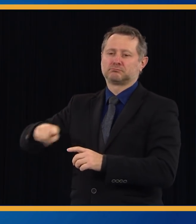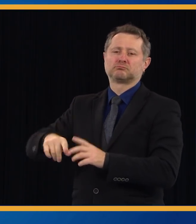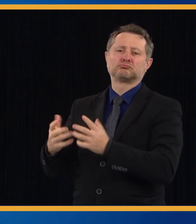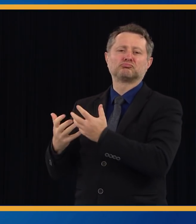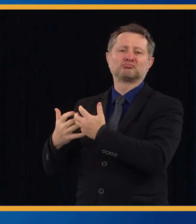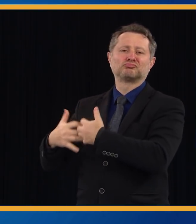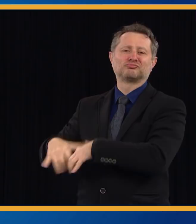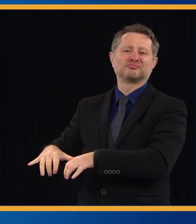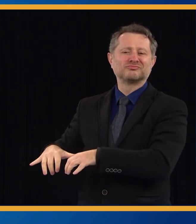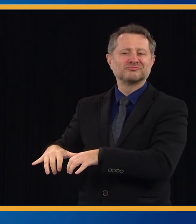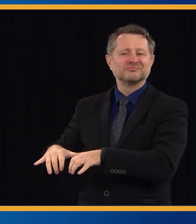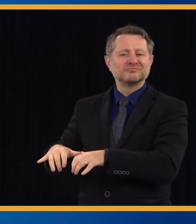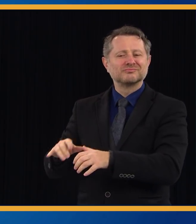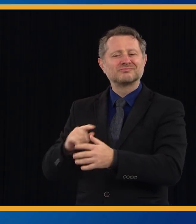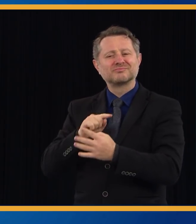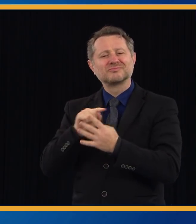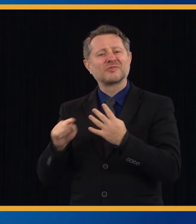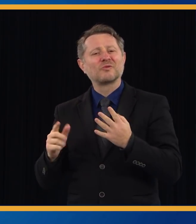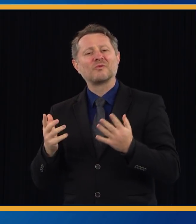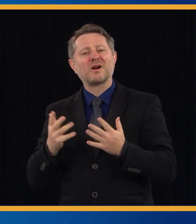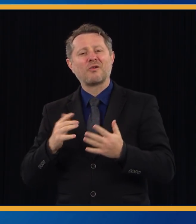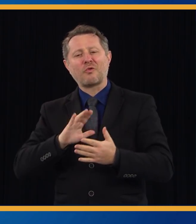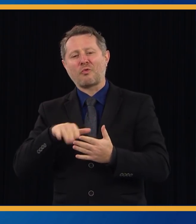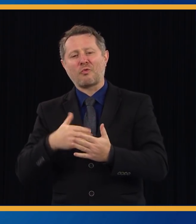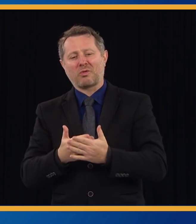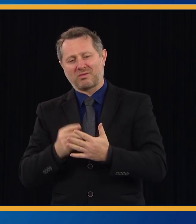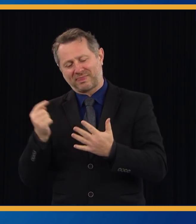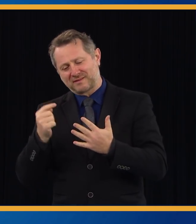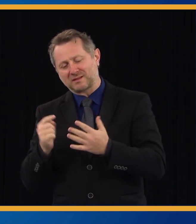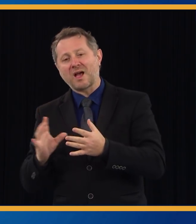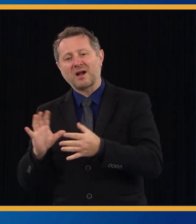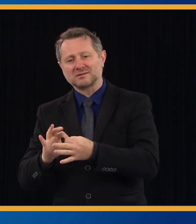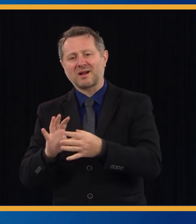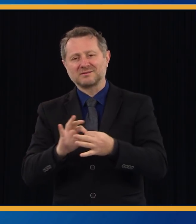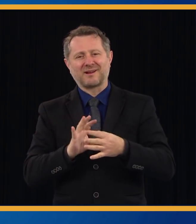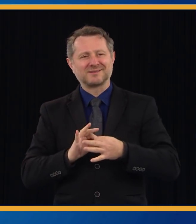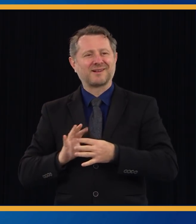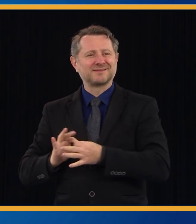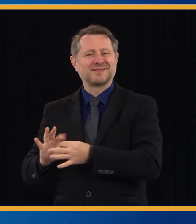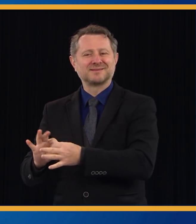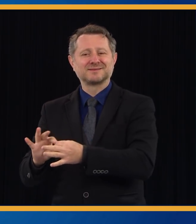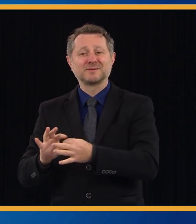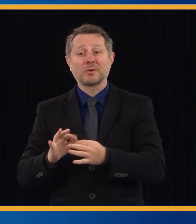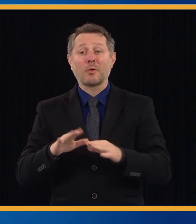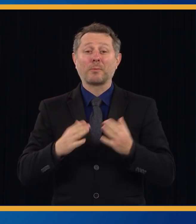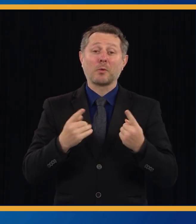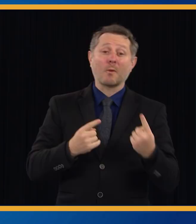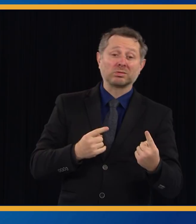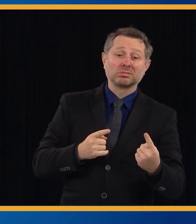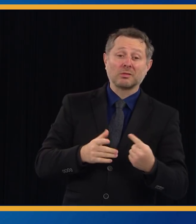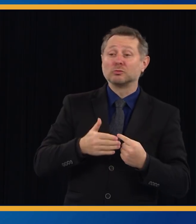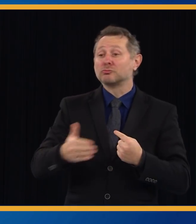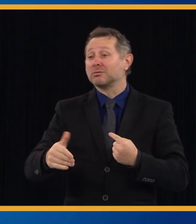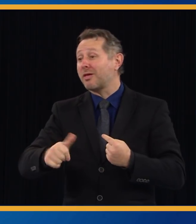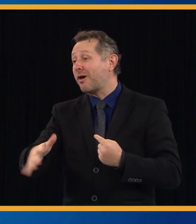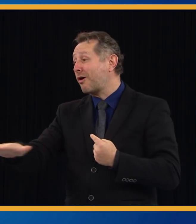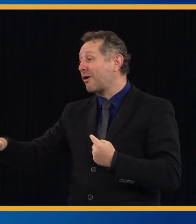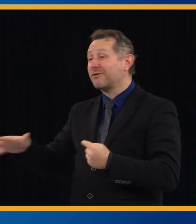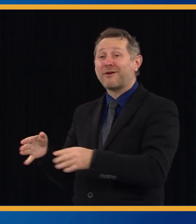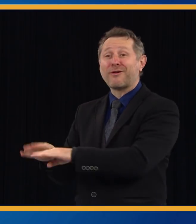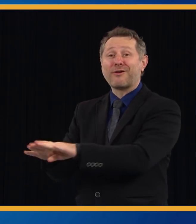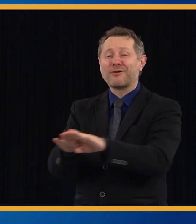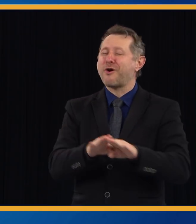are gears that intermesh. You can't turn one gear without turning the other gears. That's how you